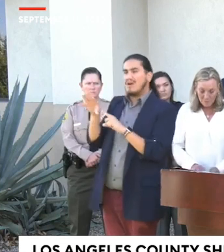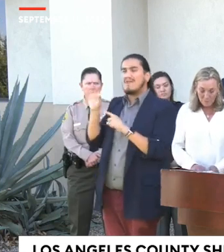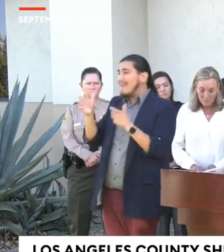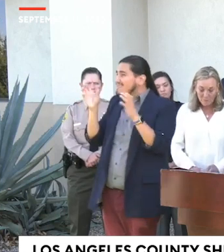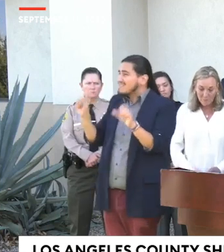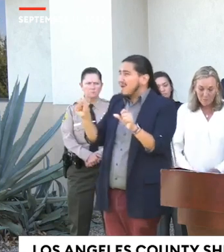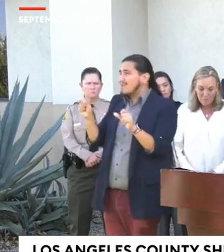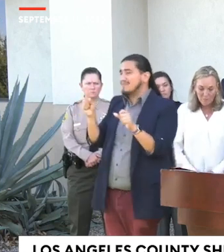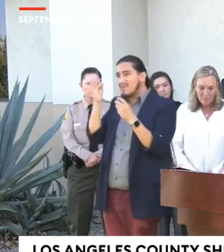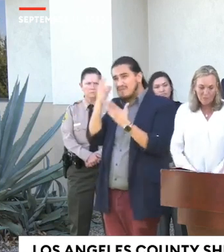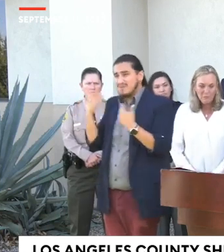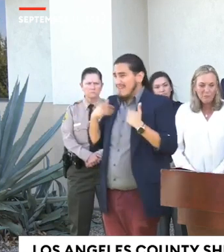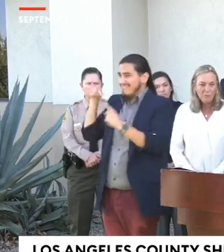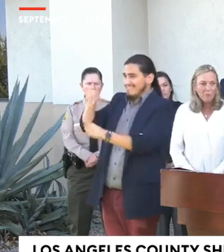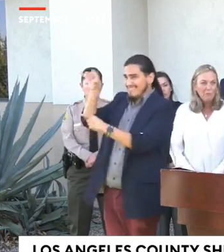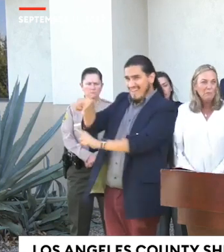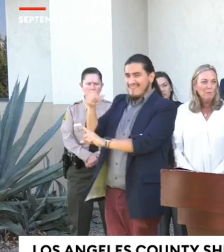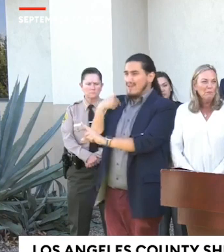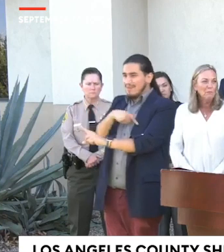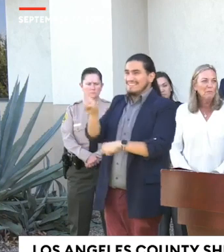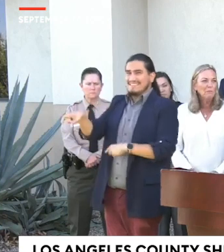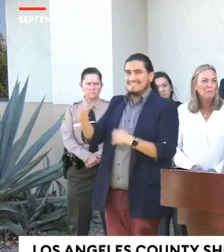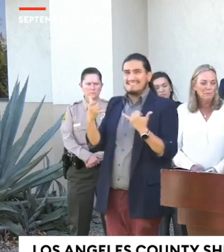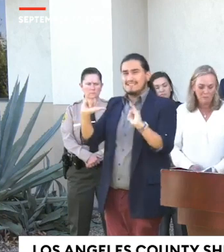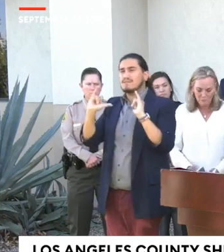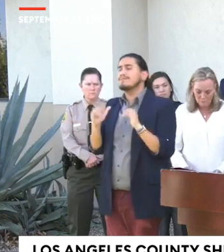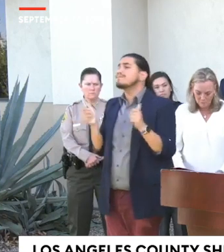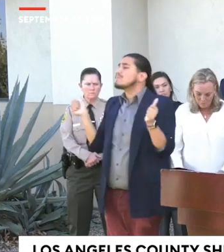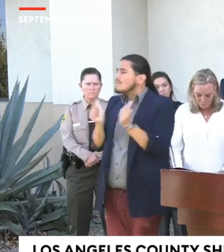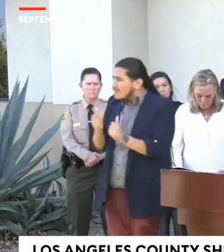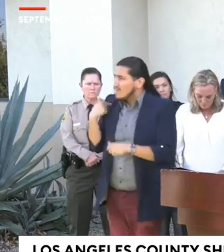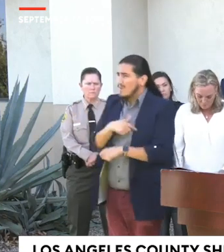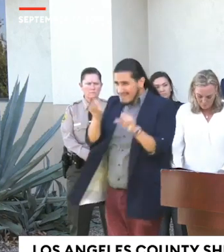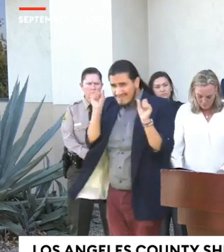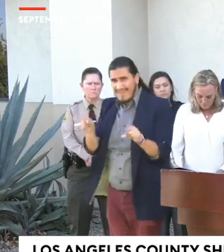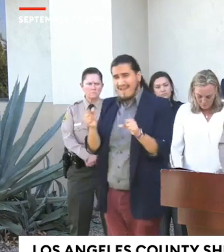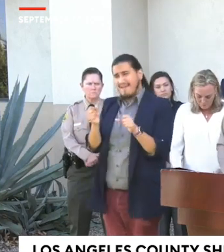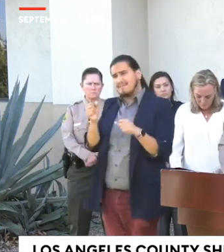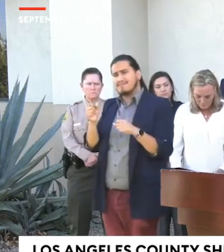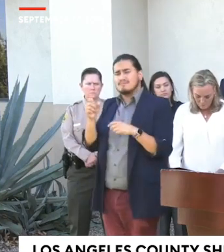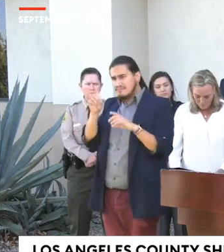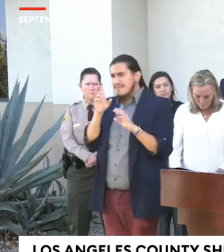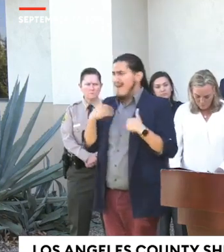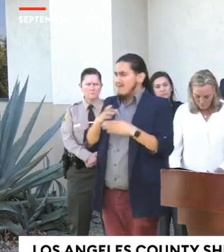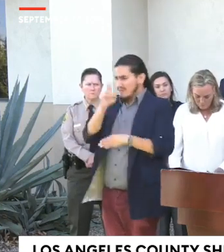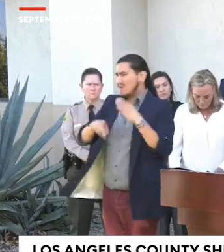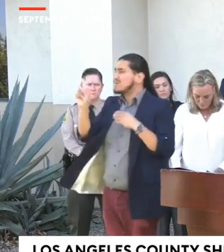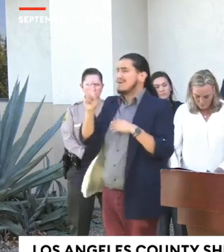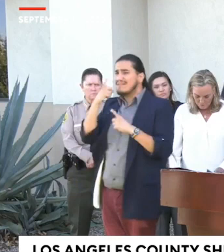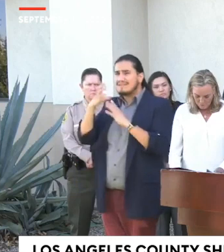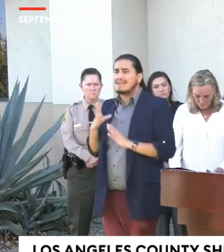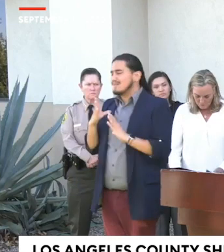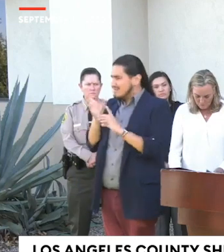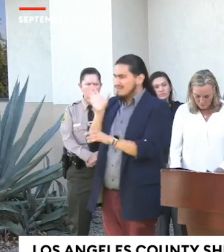link to the information that we need. Together, we can ensure that the suspect responsible for this